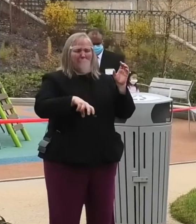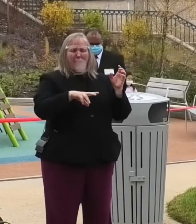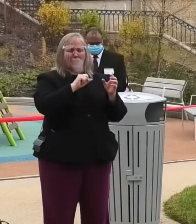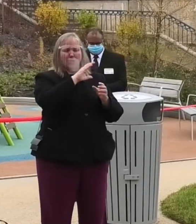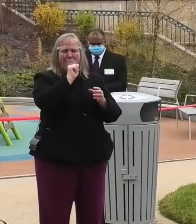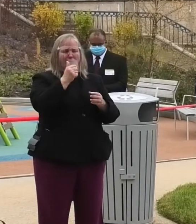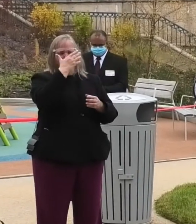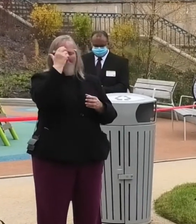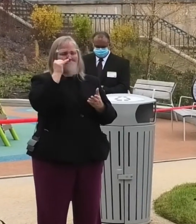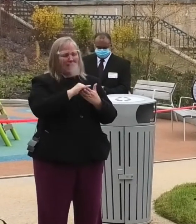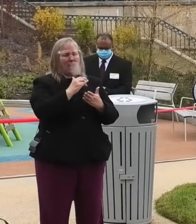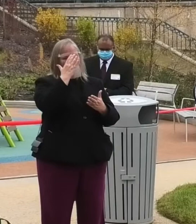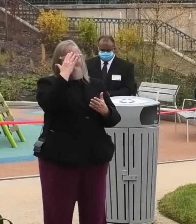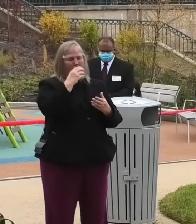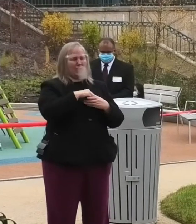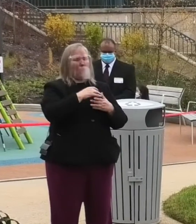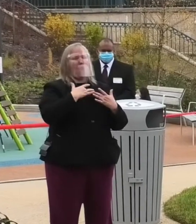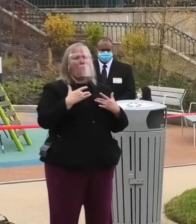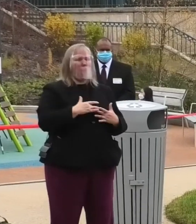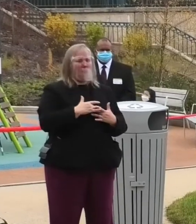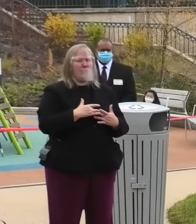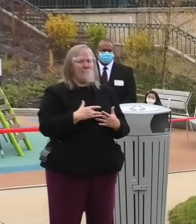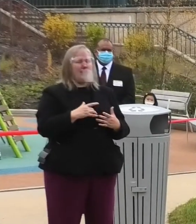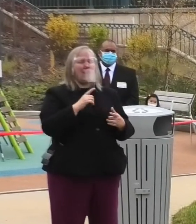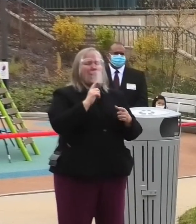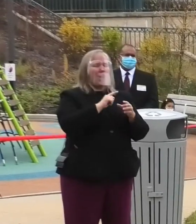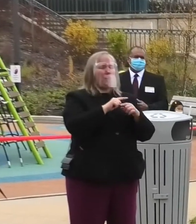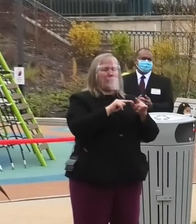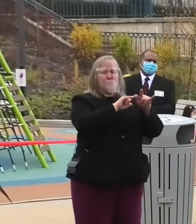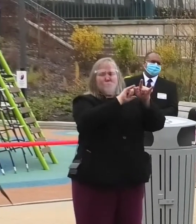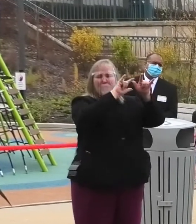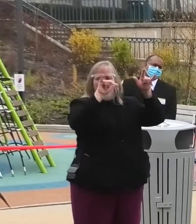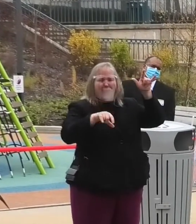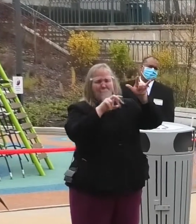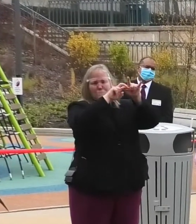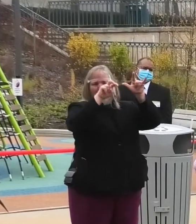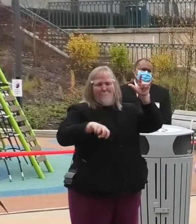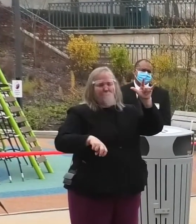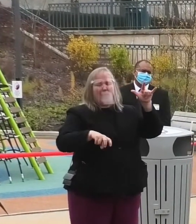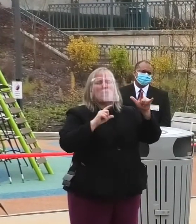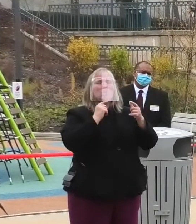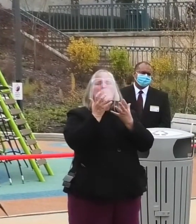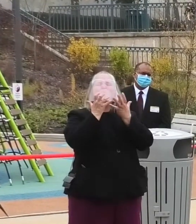you jumped out of airplanes, you were screaming, "Airborne!"